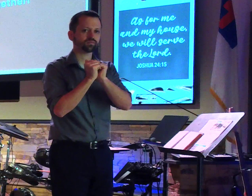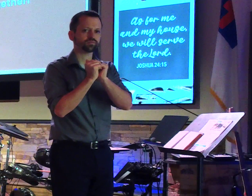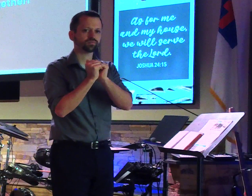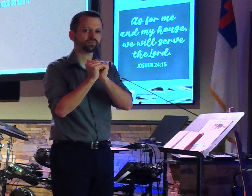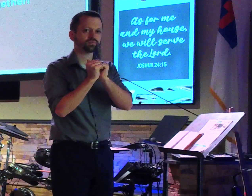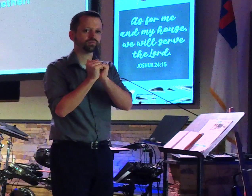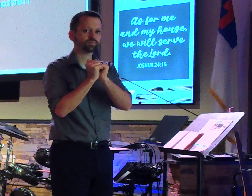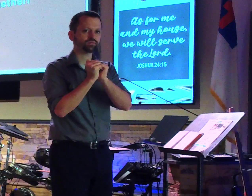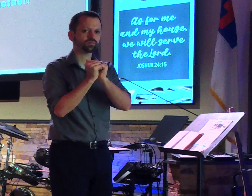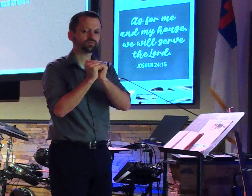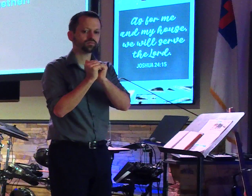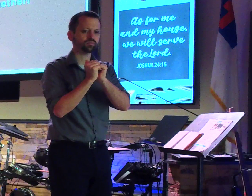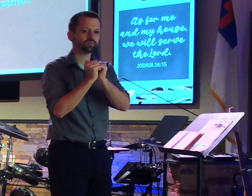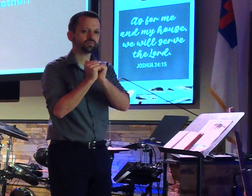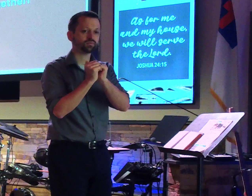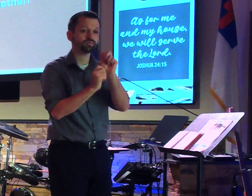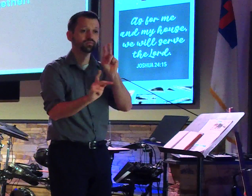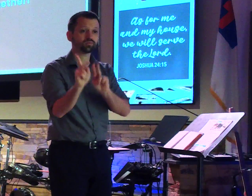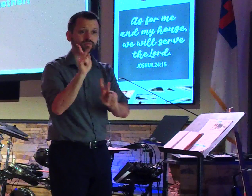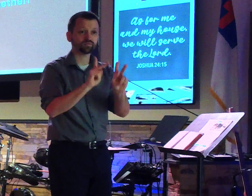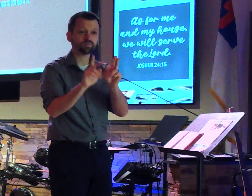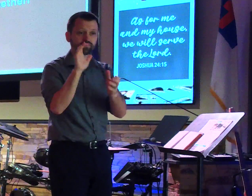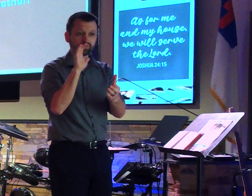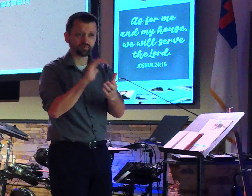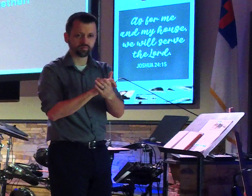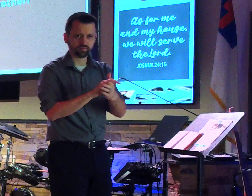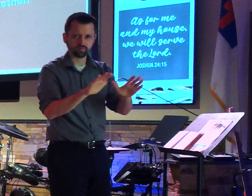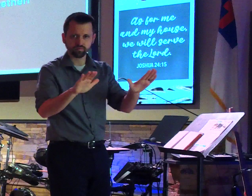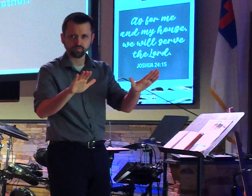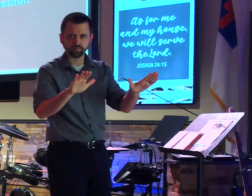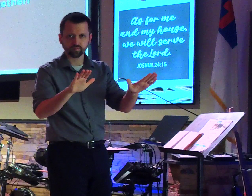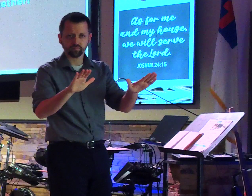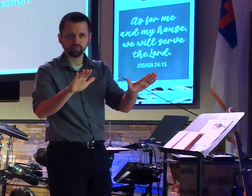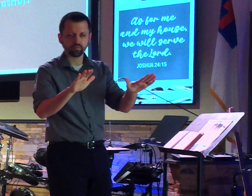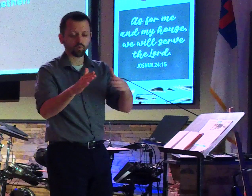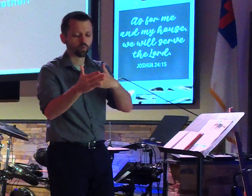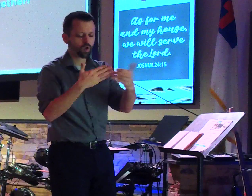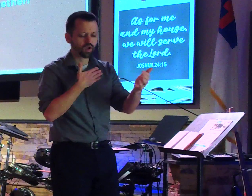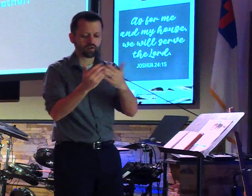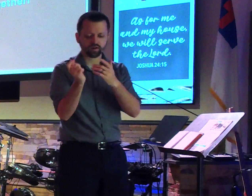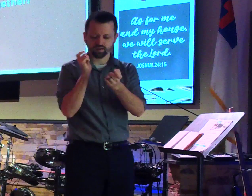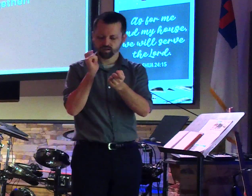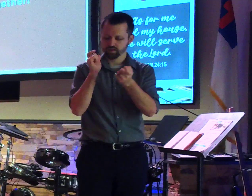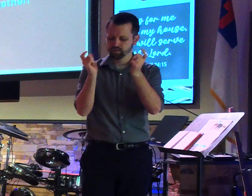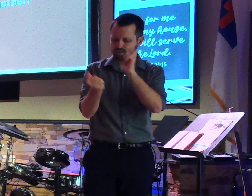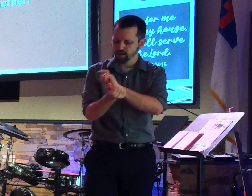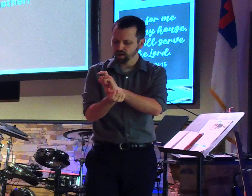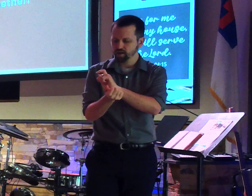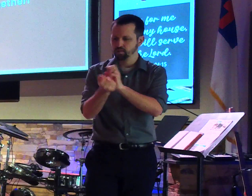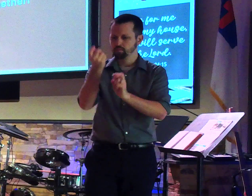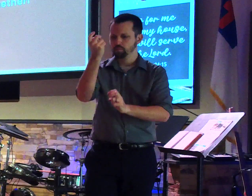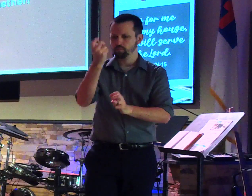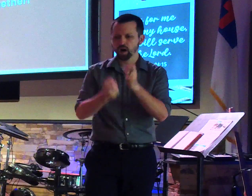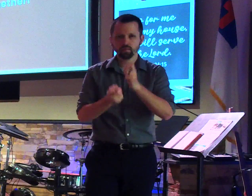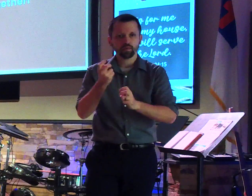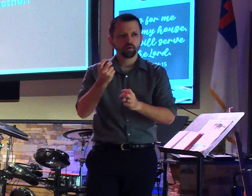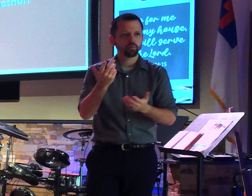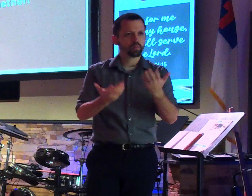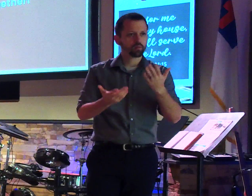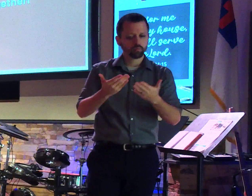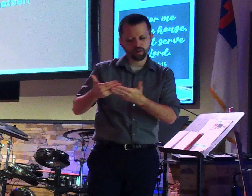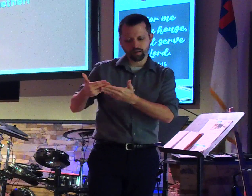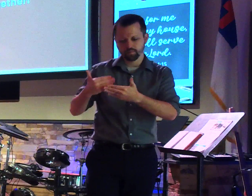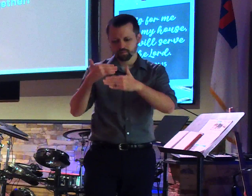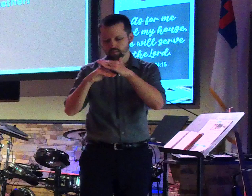is this. Married couples, listen to me. If you allow whatever the change is in your life, if you know, it could be having a child, it could